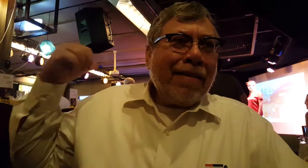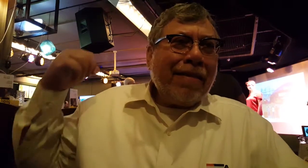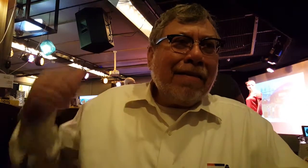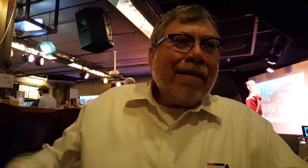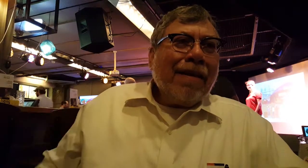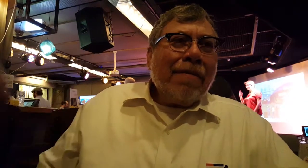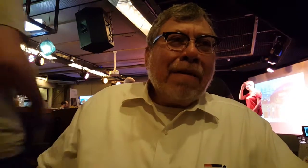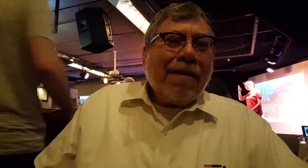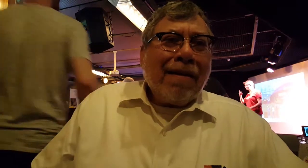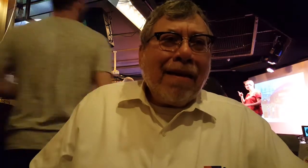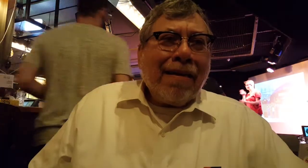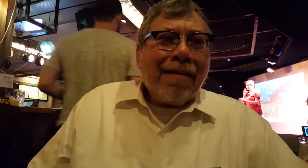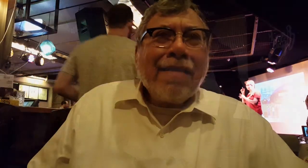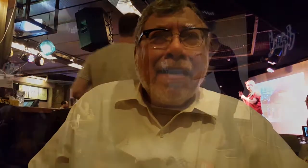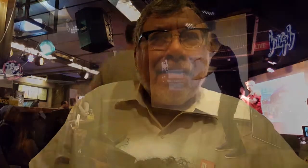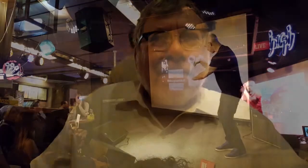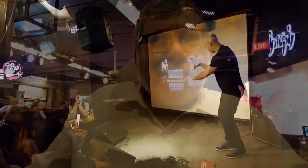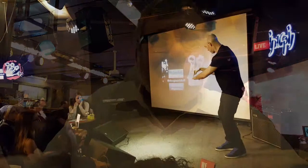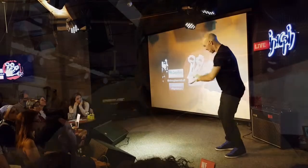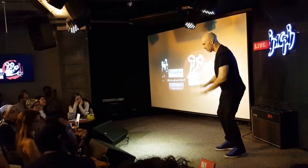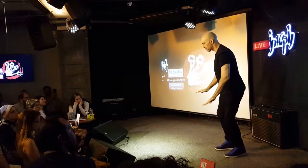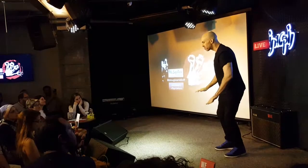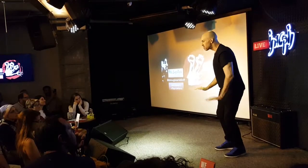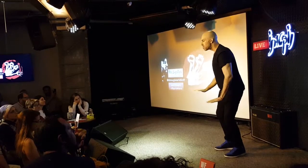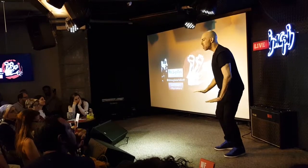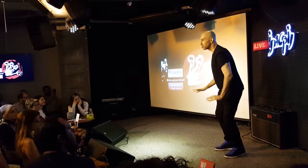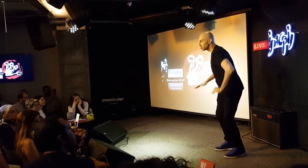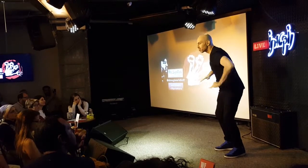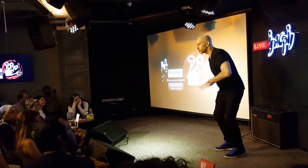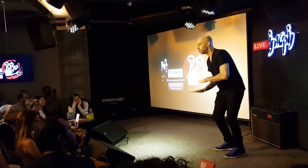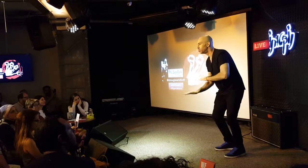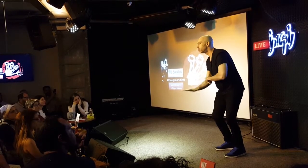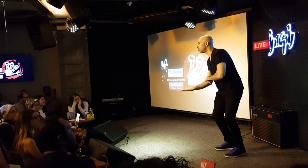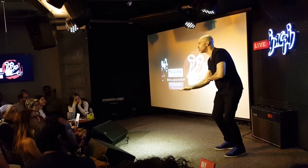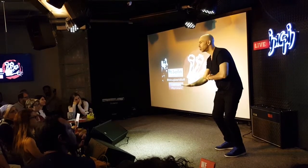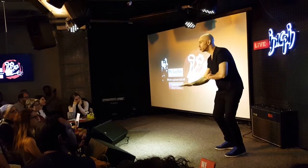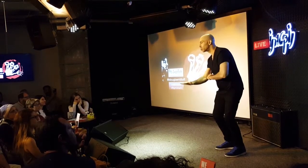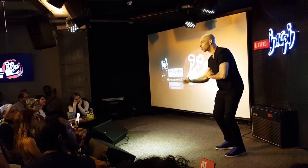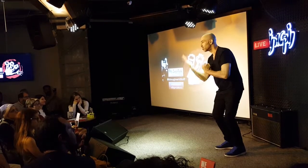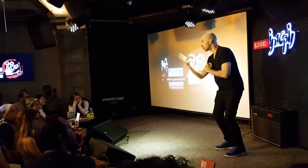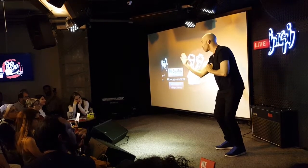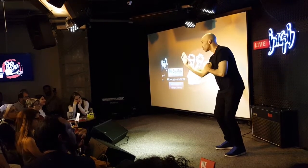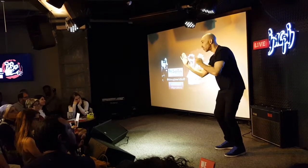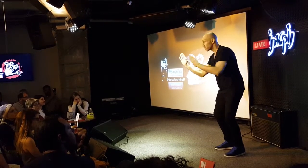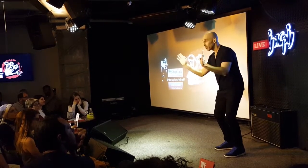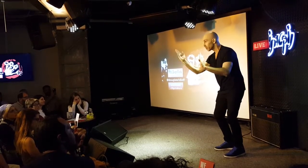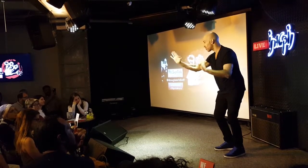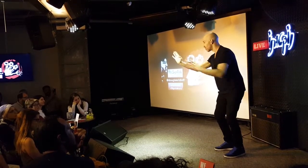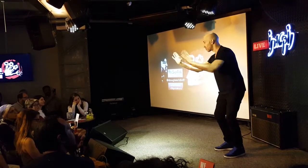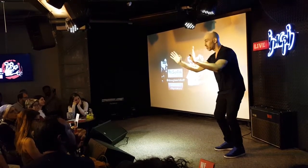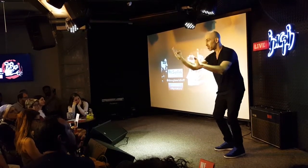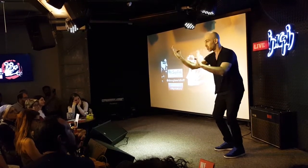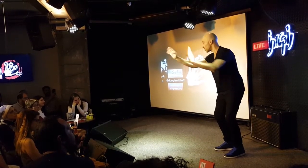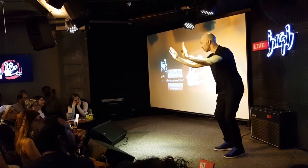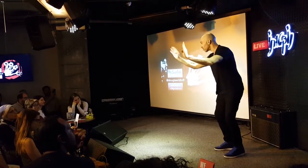the entertainer that we brought along, Douglas Ridloff, he's been going into different